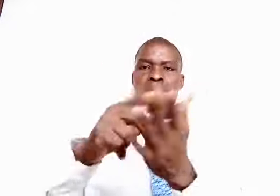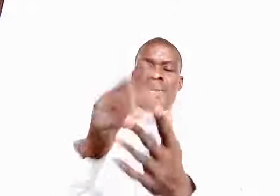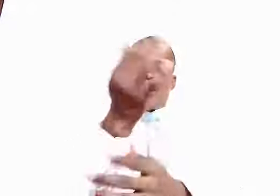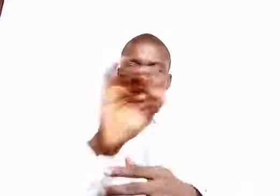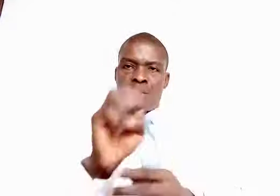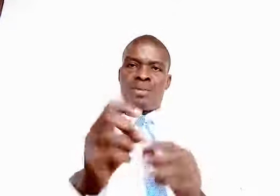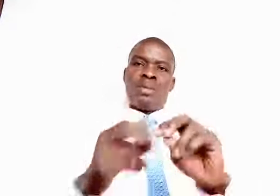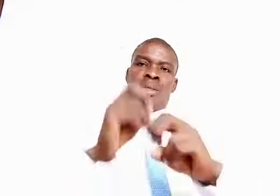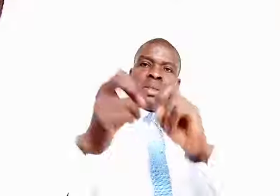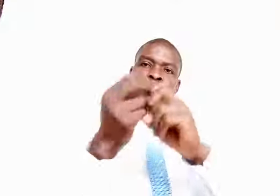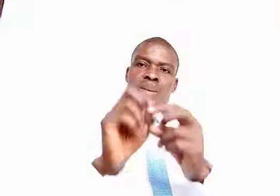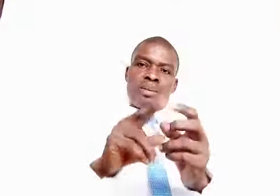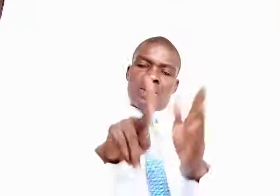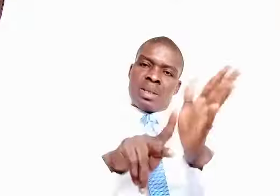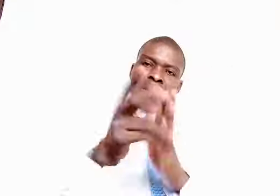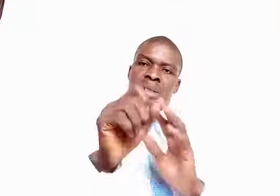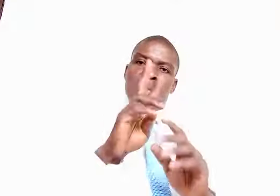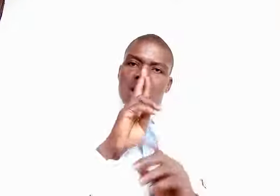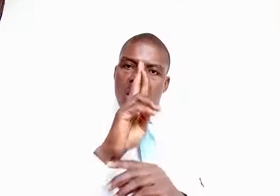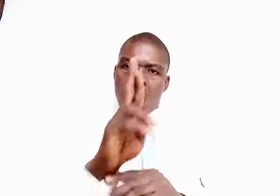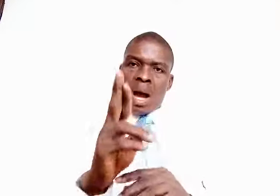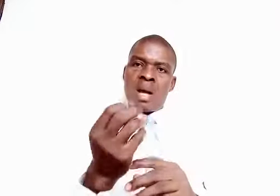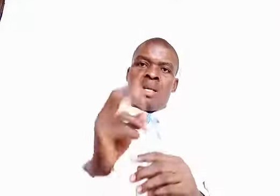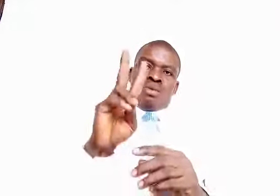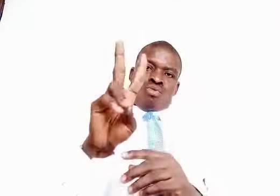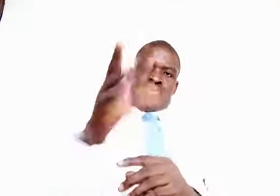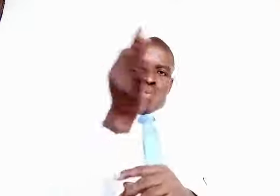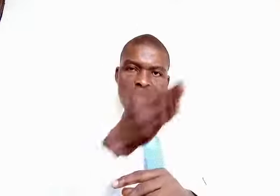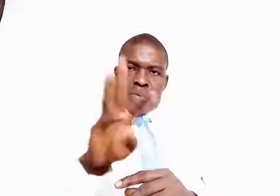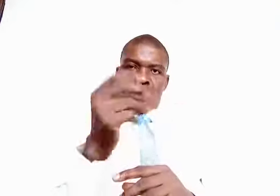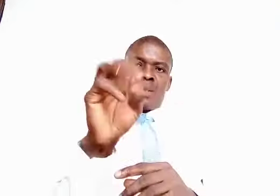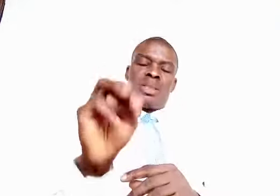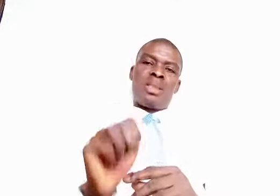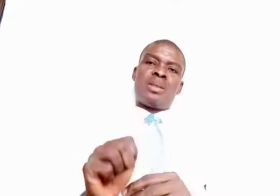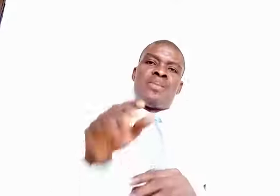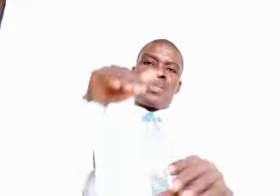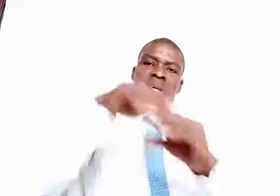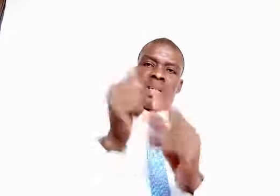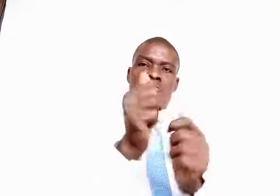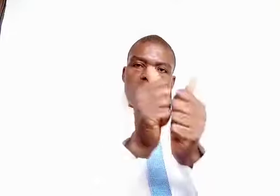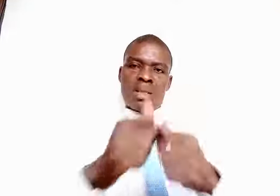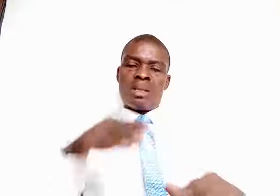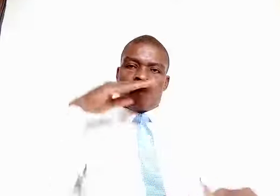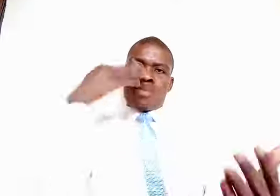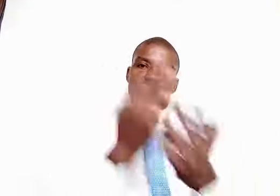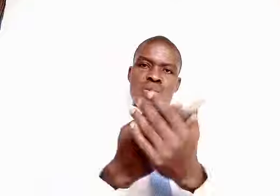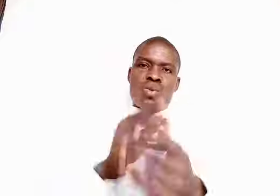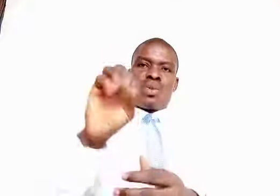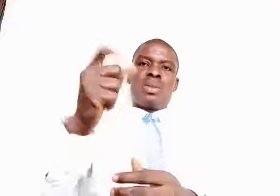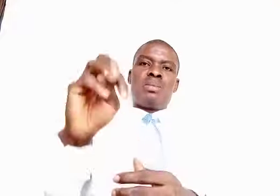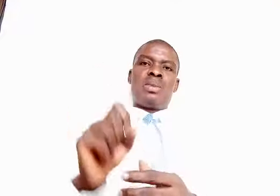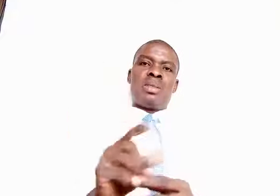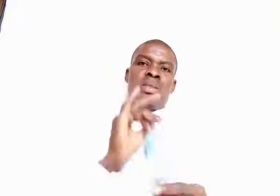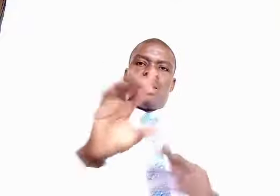equipment. They are tools of the imagination. In a good simile, the connection between one thing